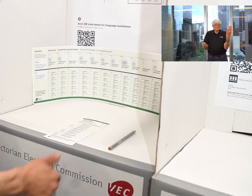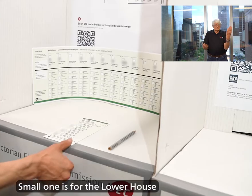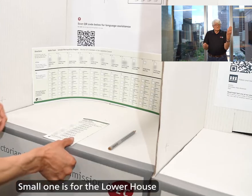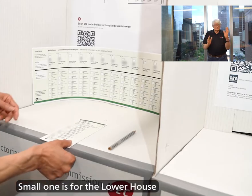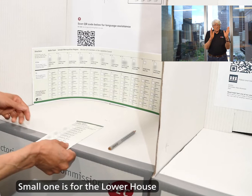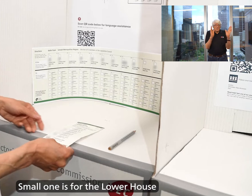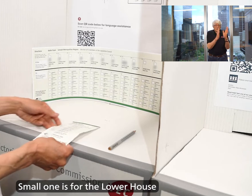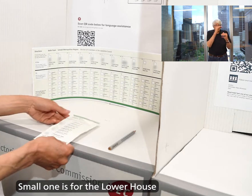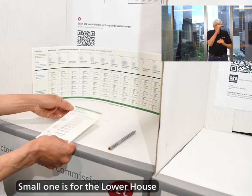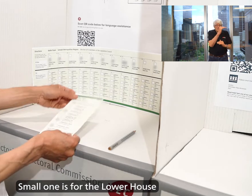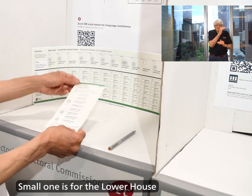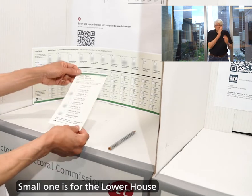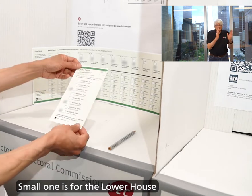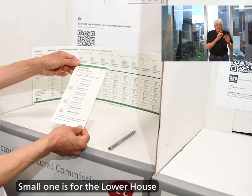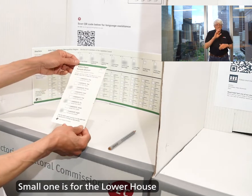Small one is for the lower house.